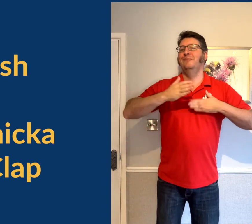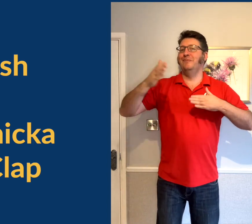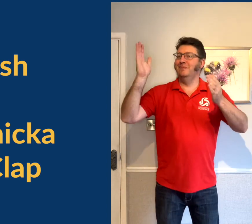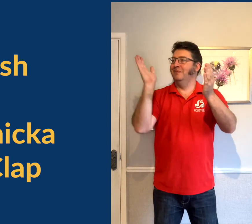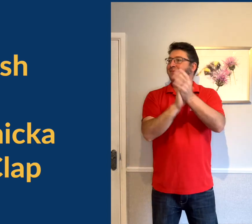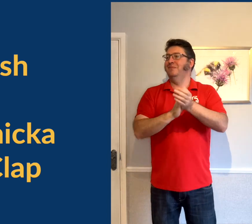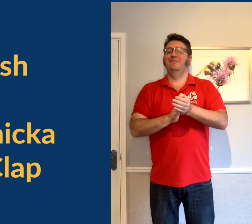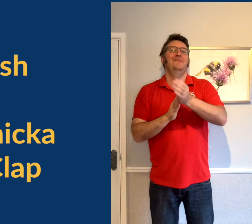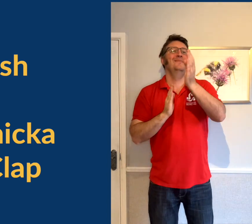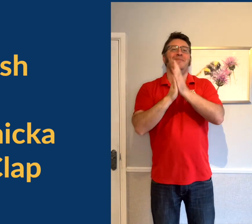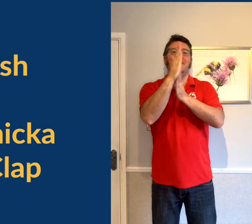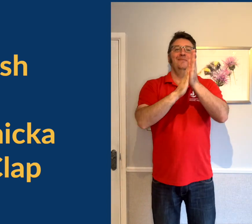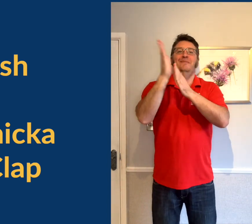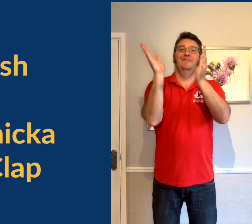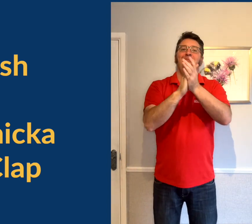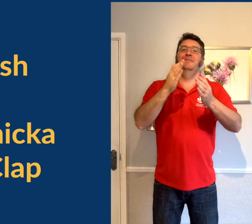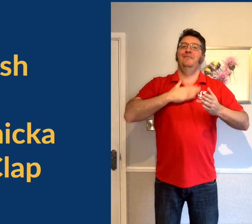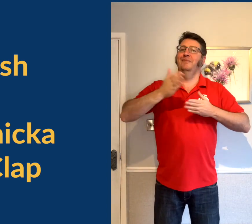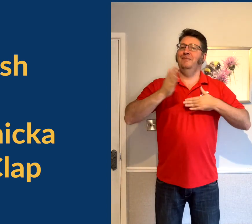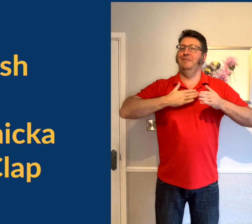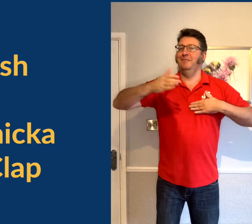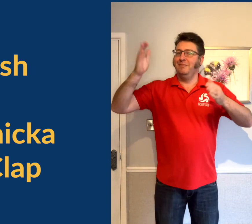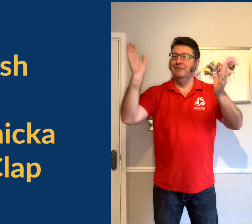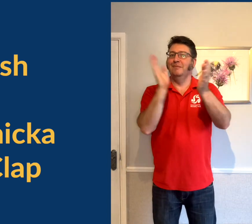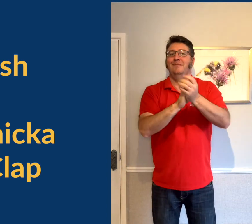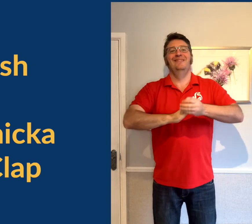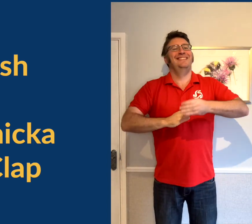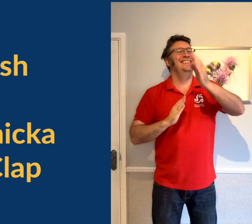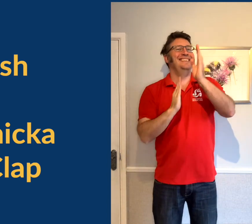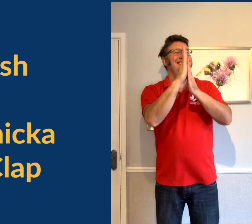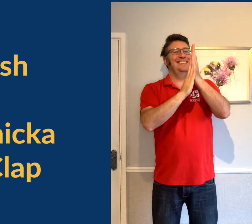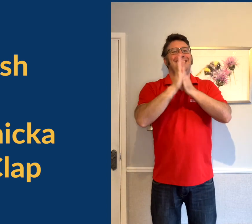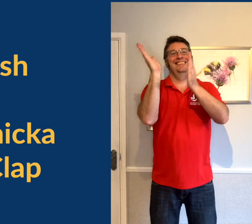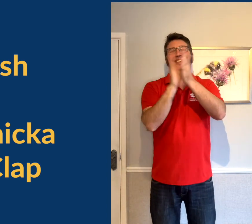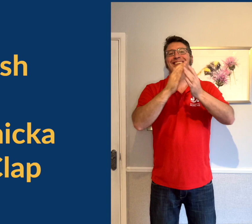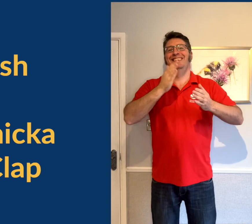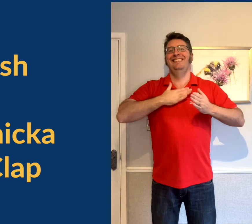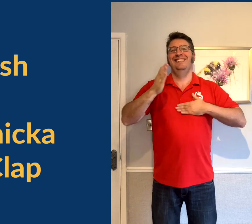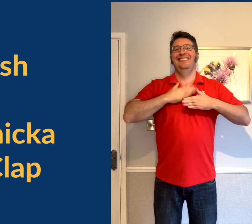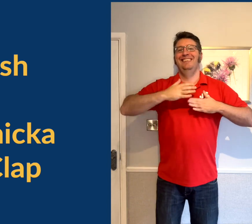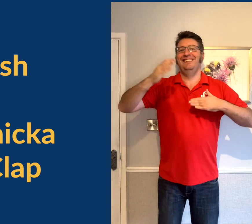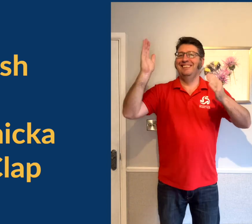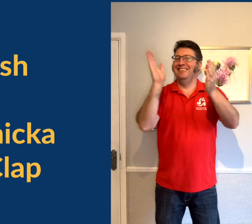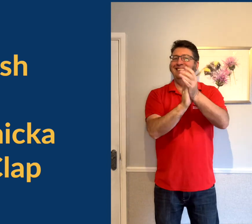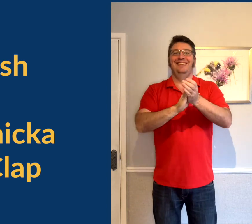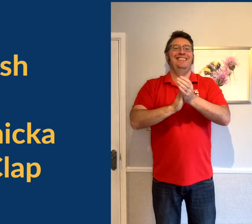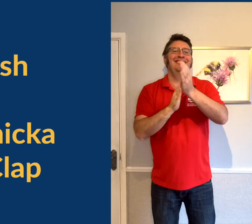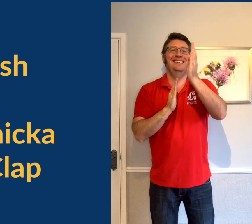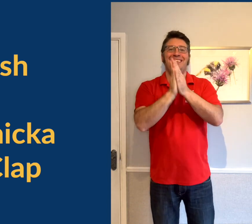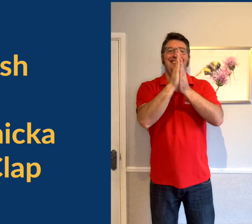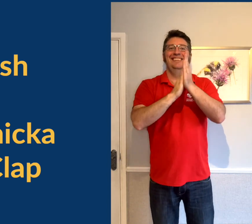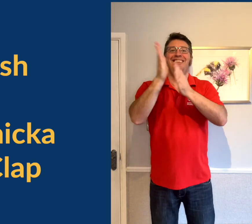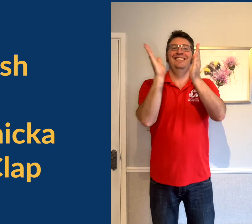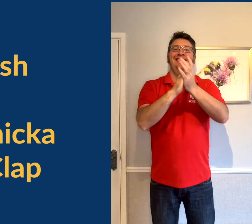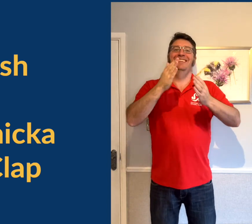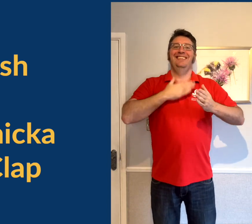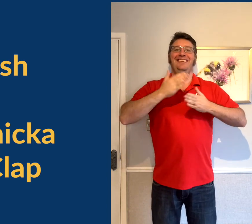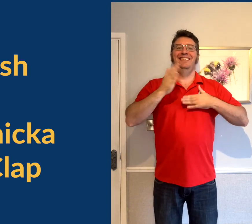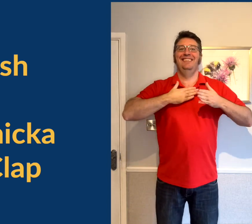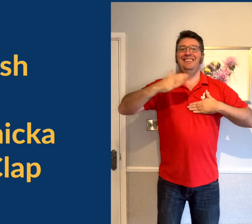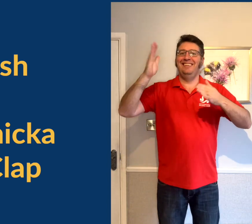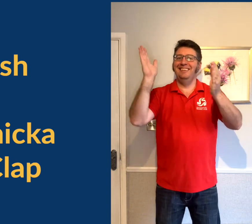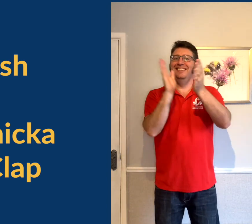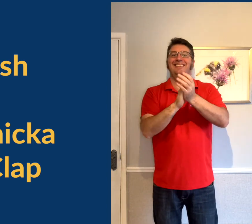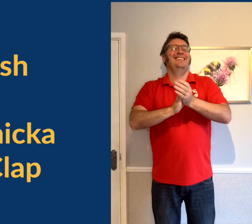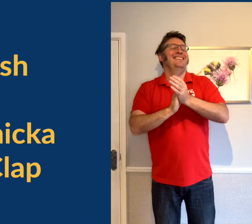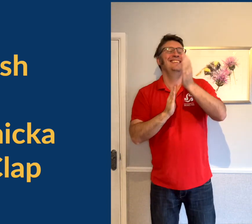to act right. Used to always think I'd get you back right. They say that things fall apart. We were gonna move to Brooklyn, you